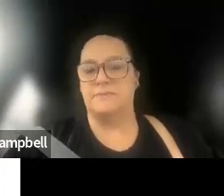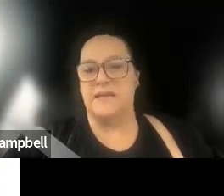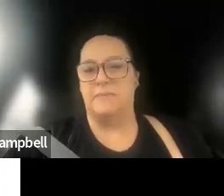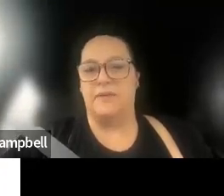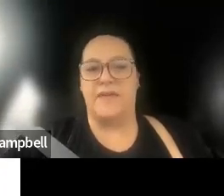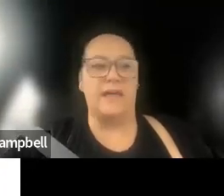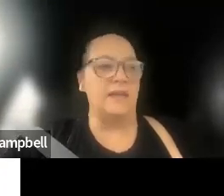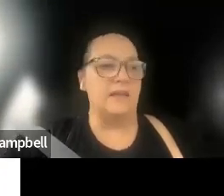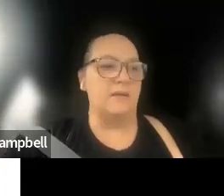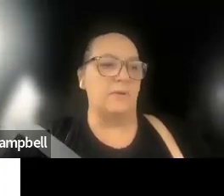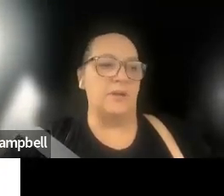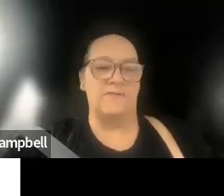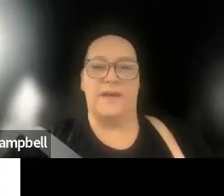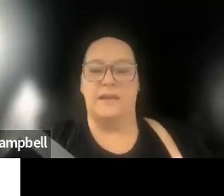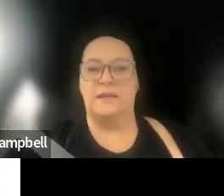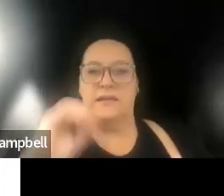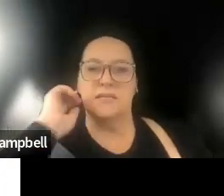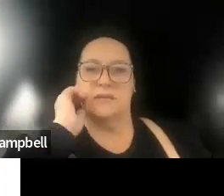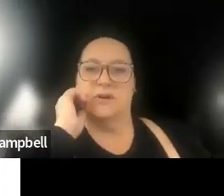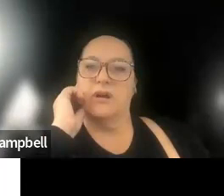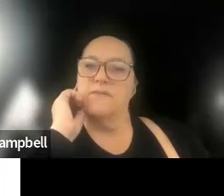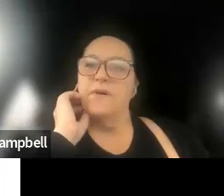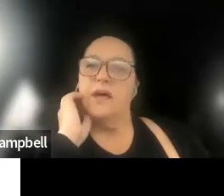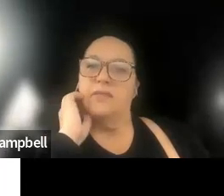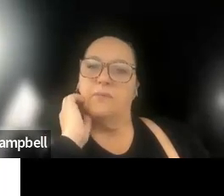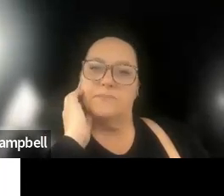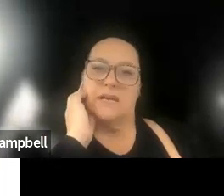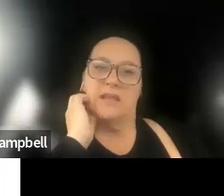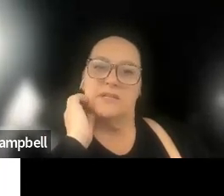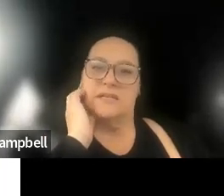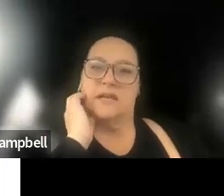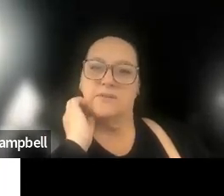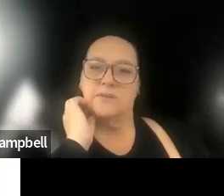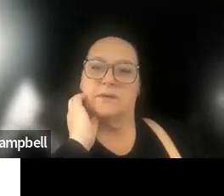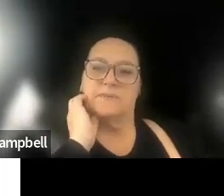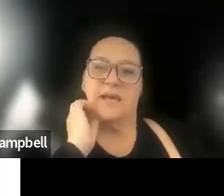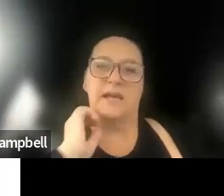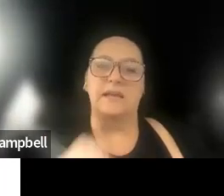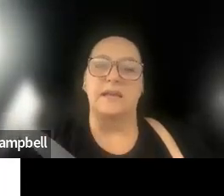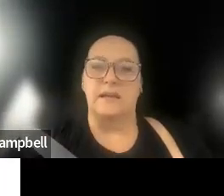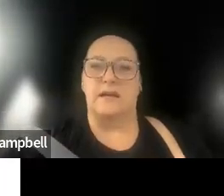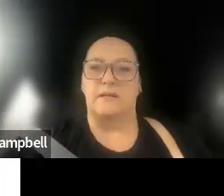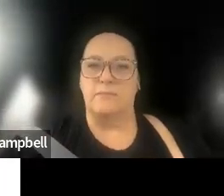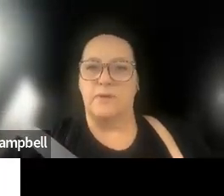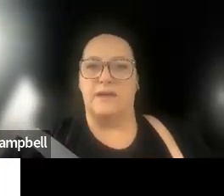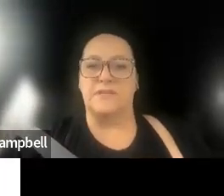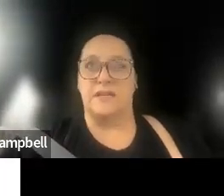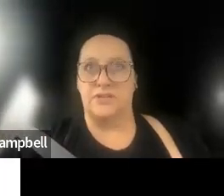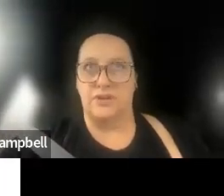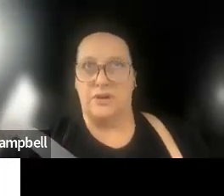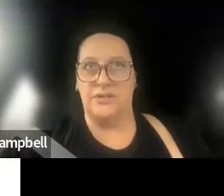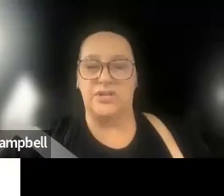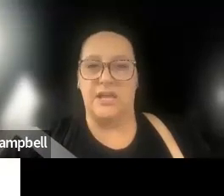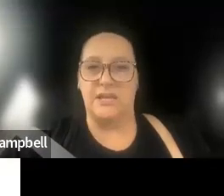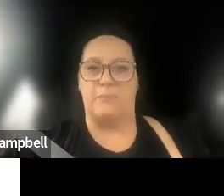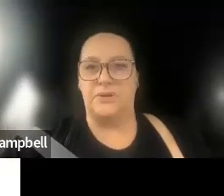get to the website about that, where you can find it. It is under InfoNet on the website, the DD Council website. We have a